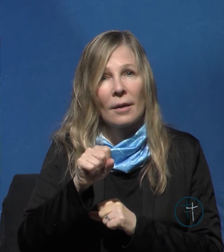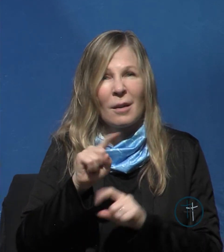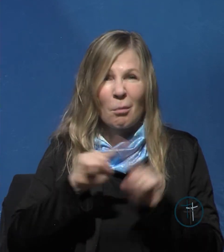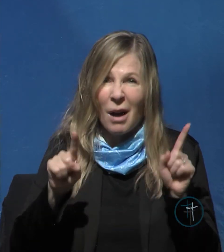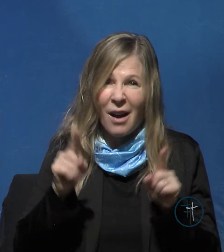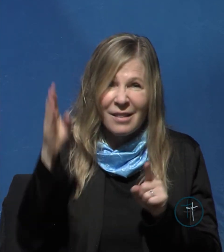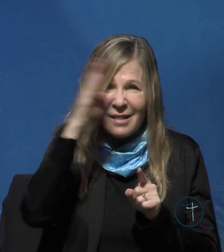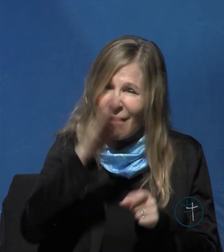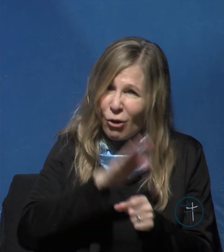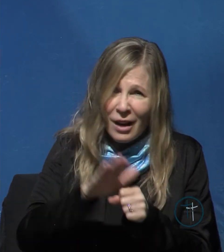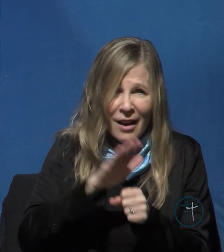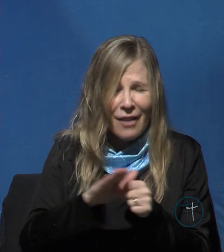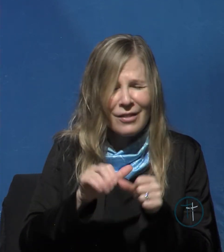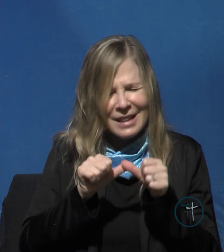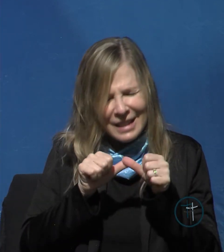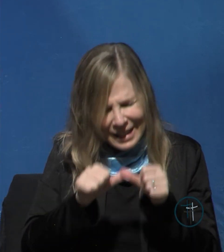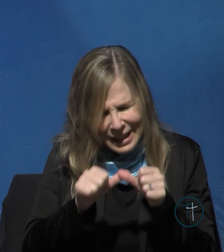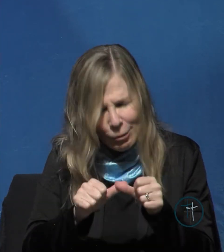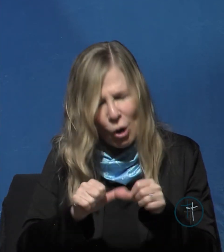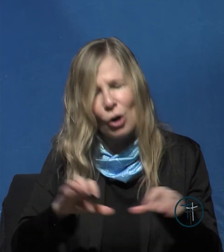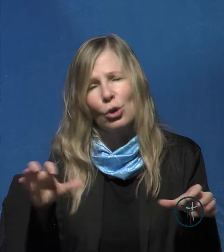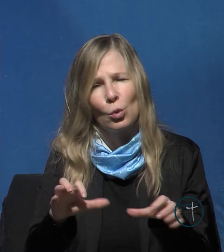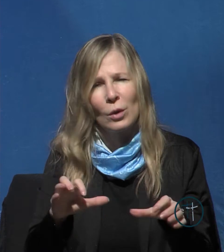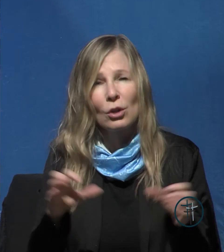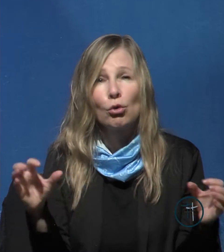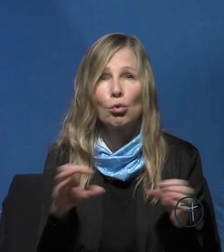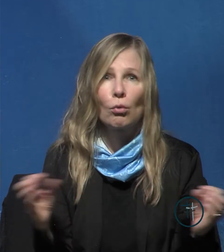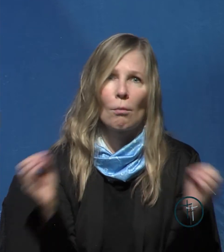it's never enough. Keep doing it. Do more.